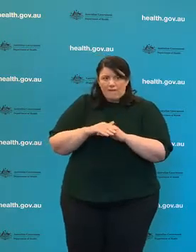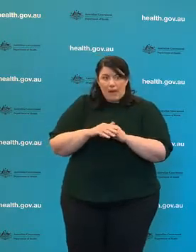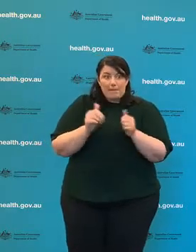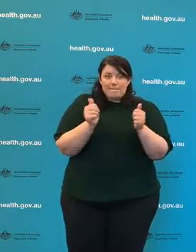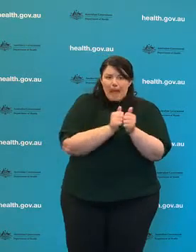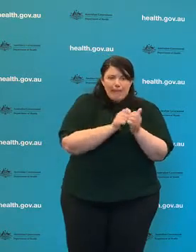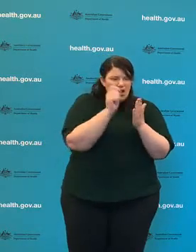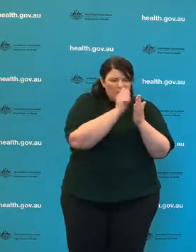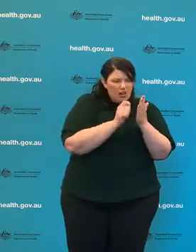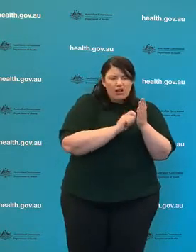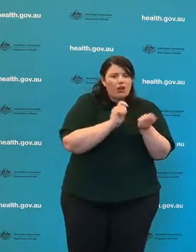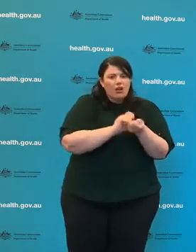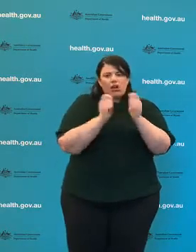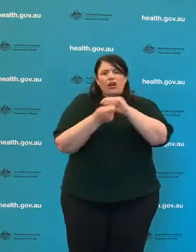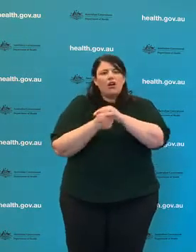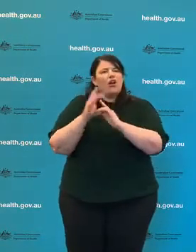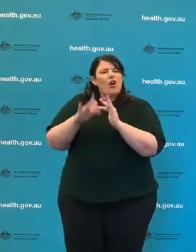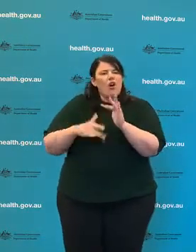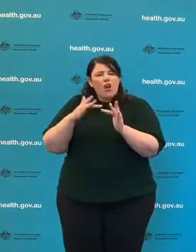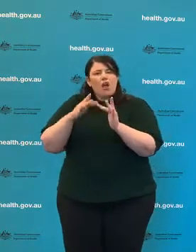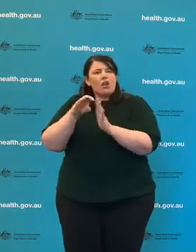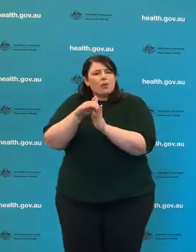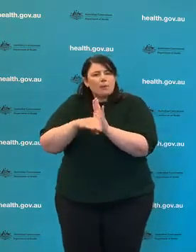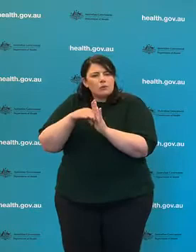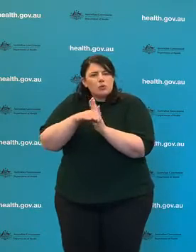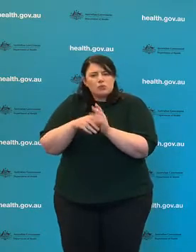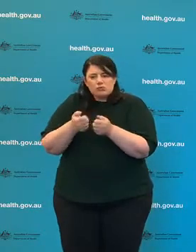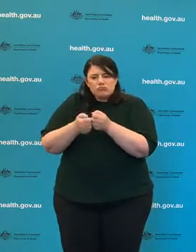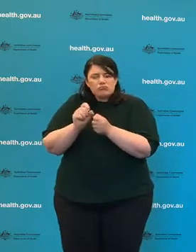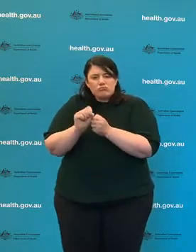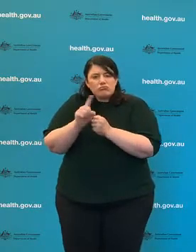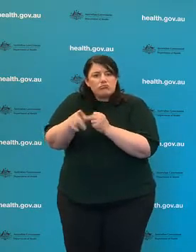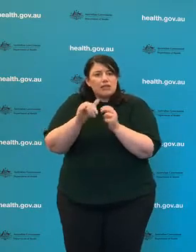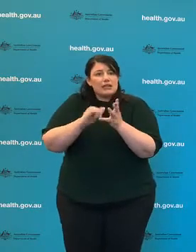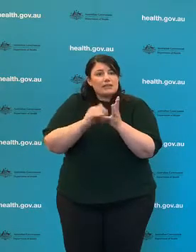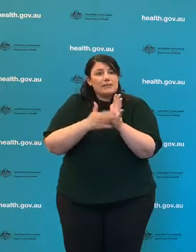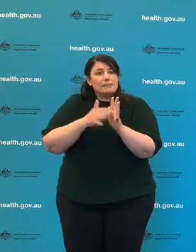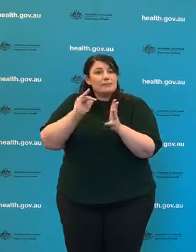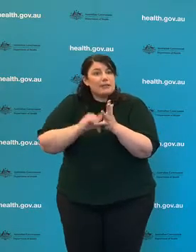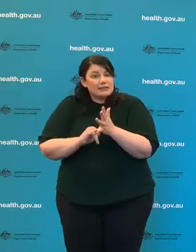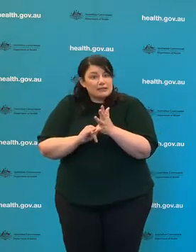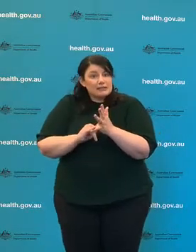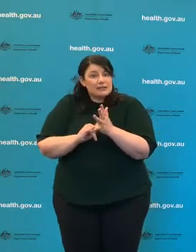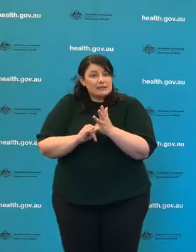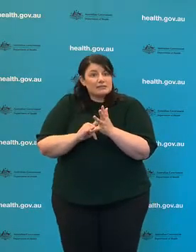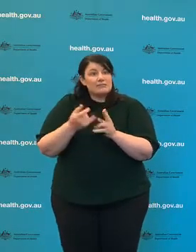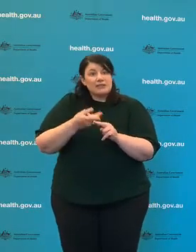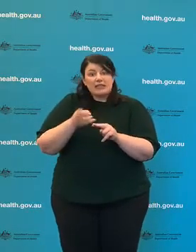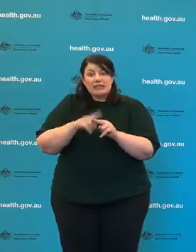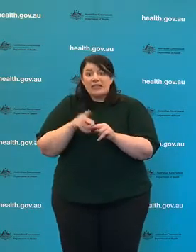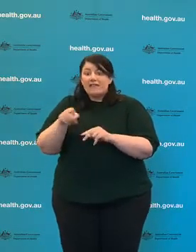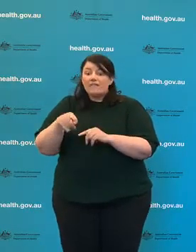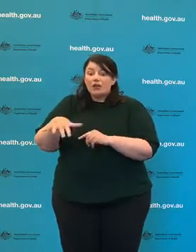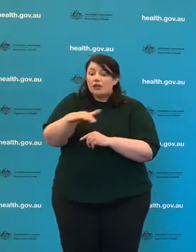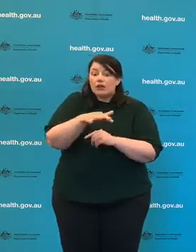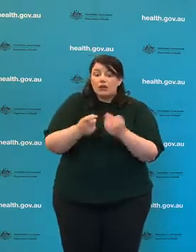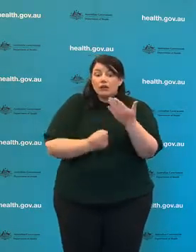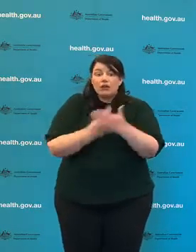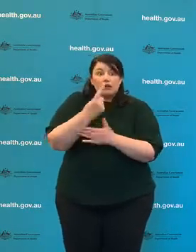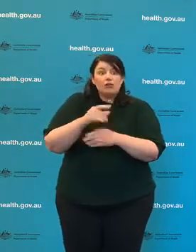paper-based systems to more digital-based systems, including use of text messages to contact Victorians if they've been at somewhere where there's a COVID